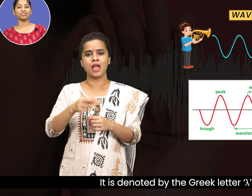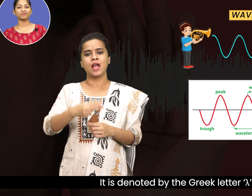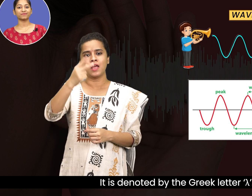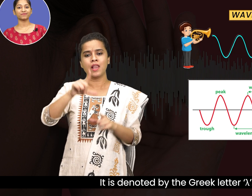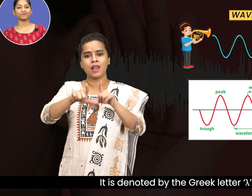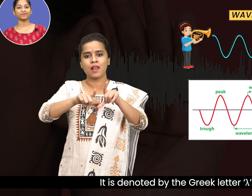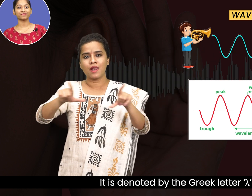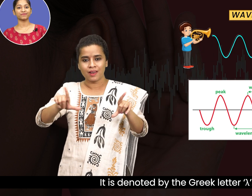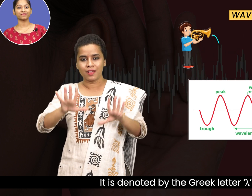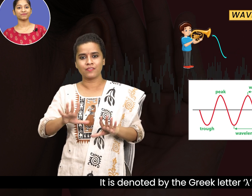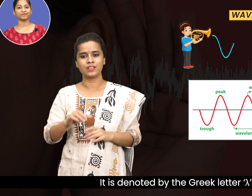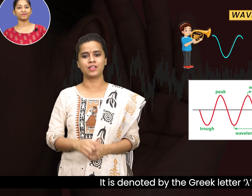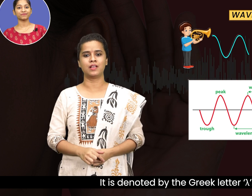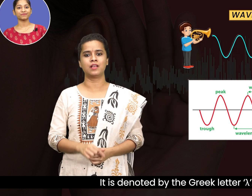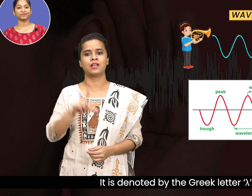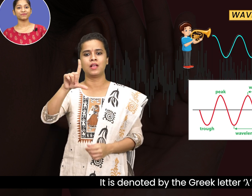lambda.